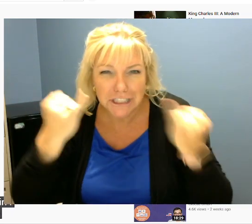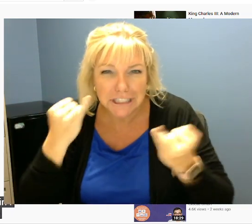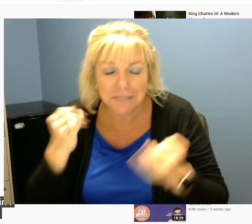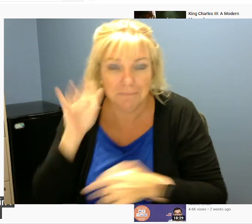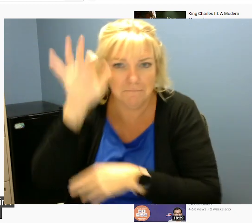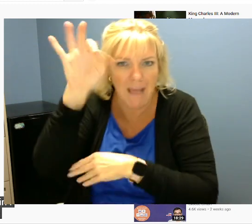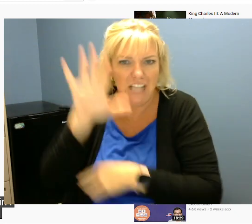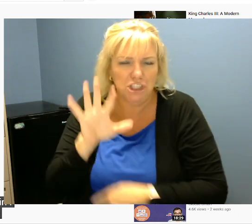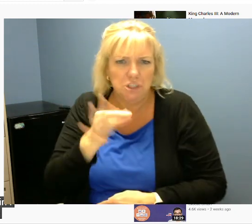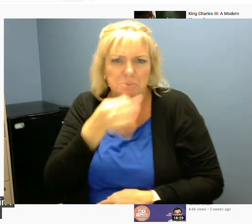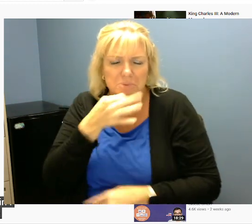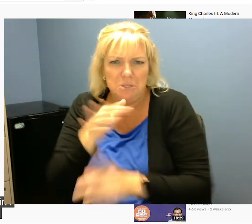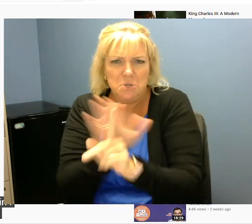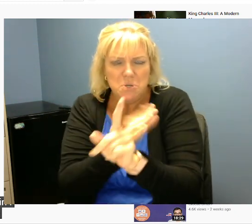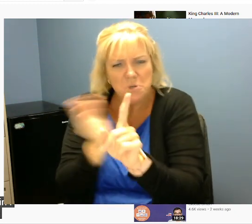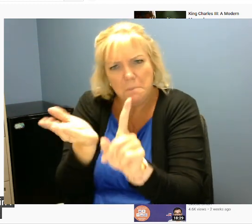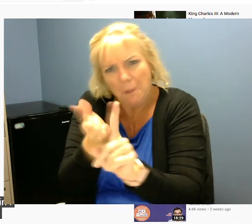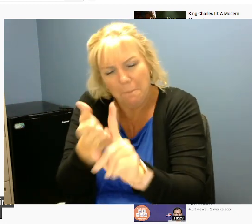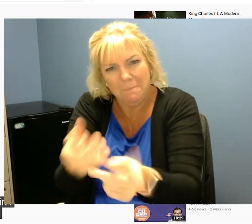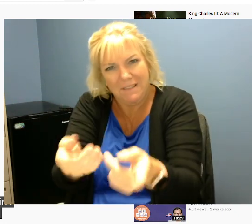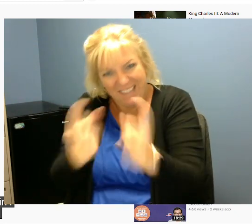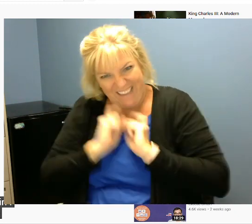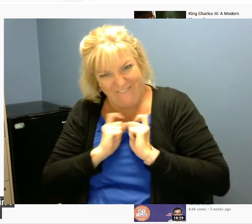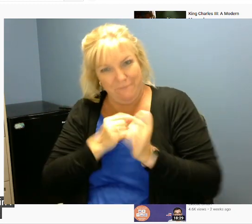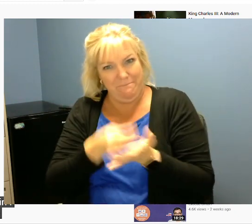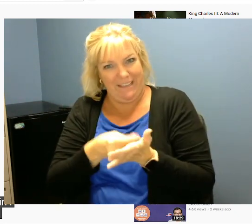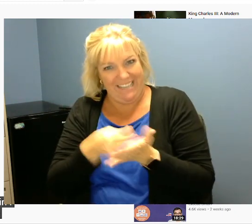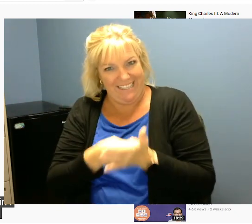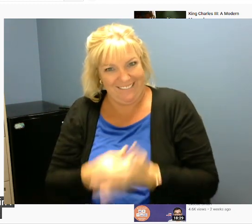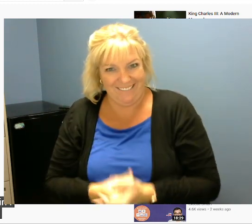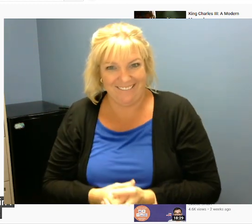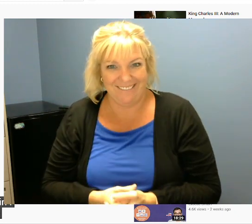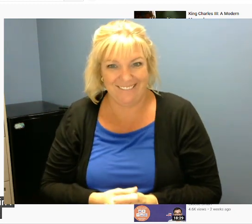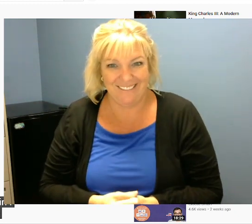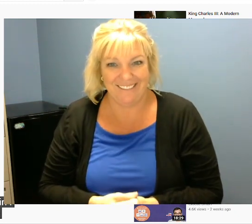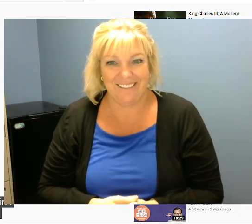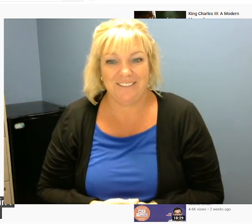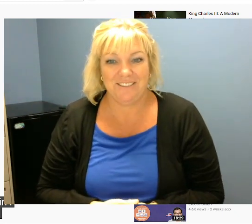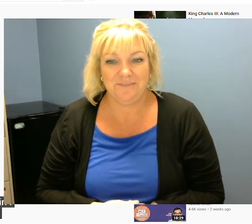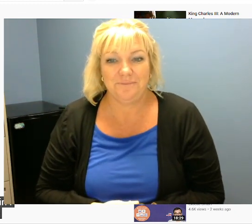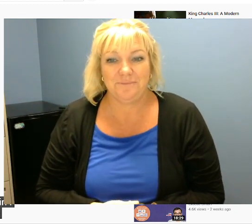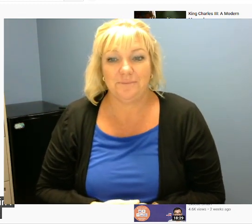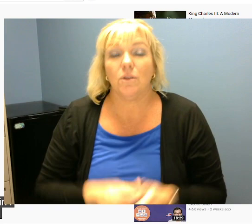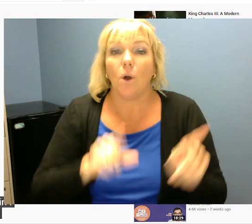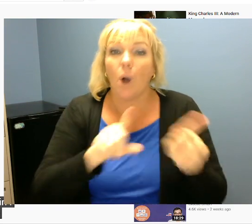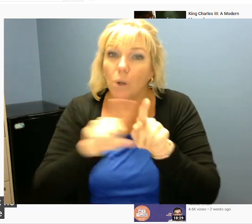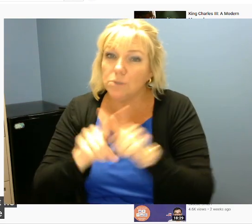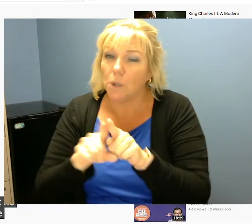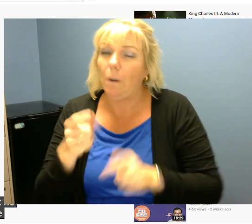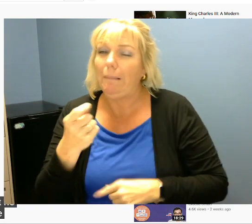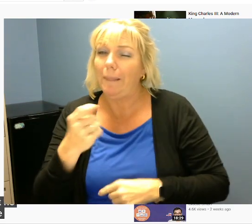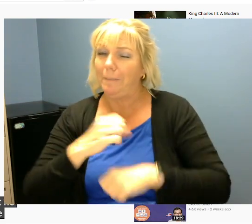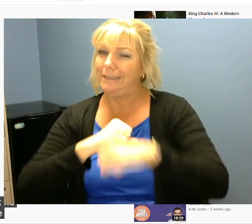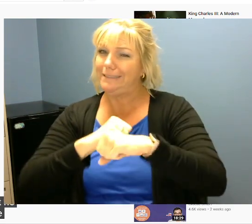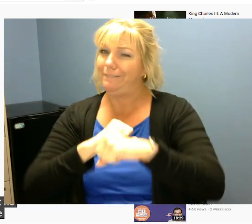of us, right, would be easily swayed. And then in Whitefield's defense,